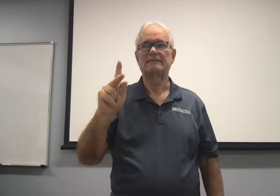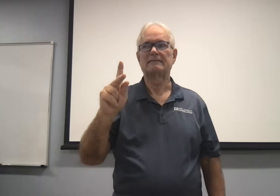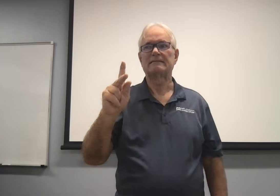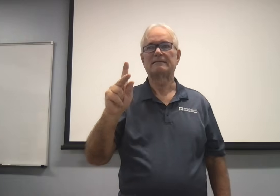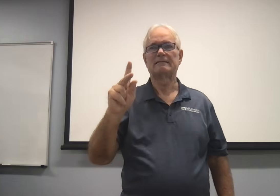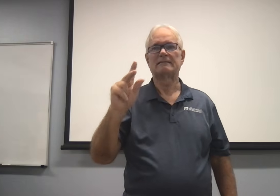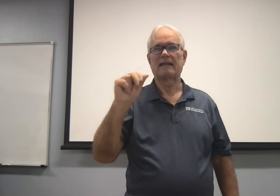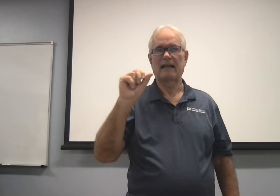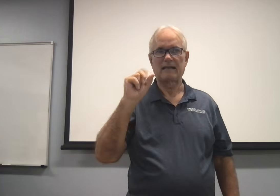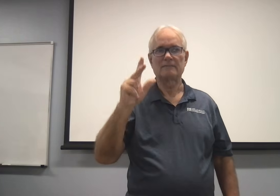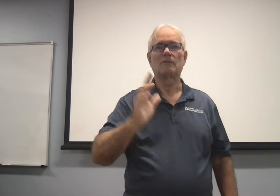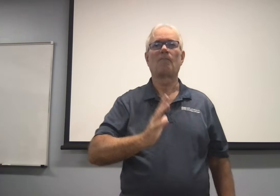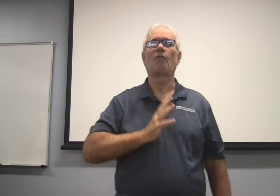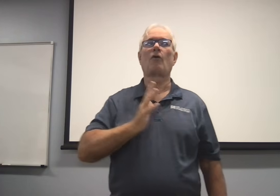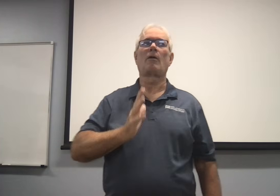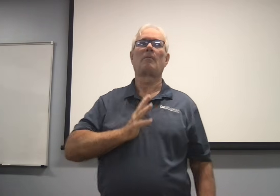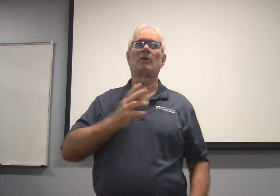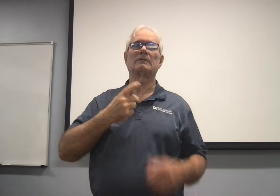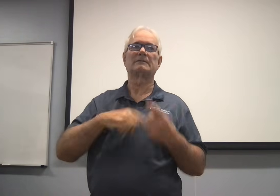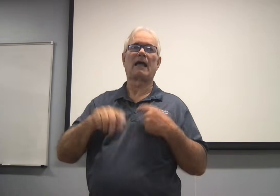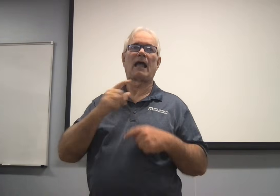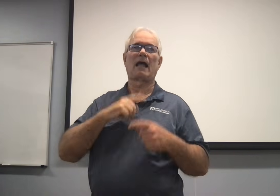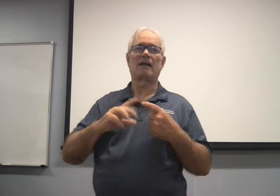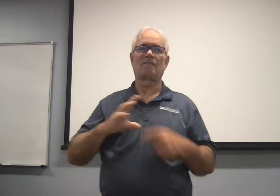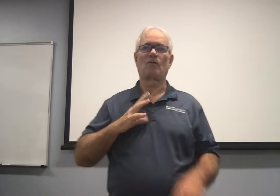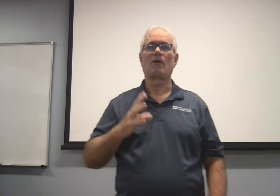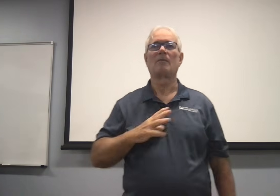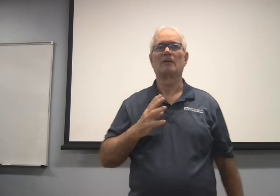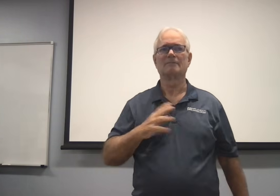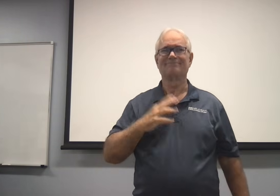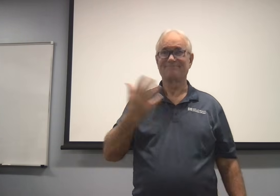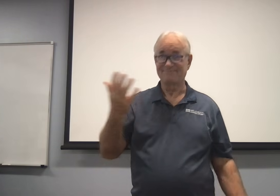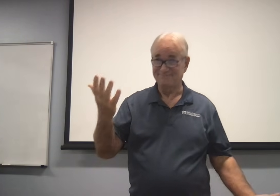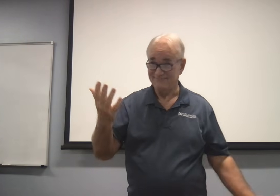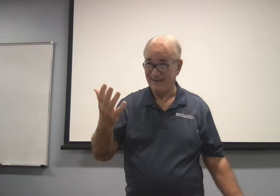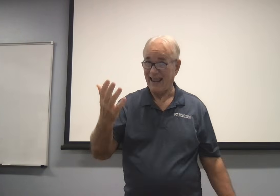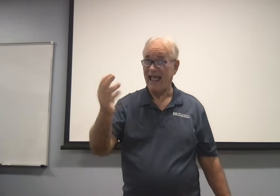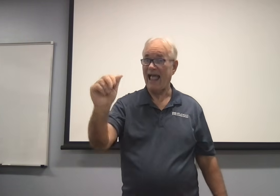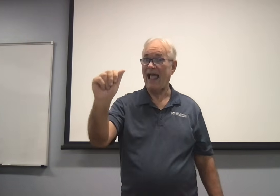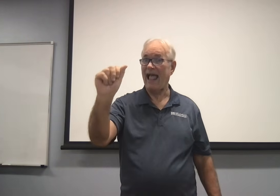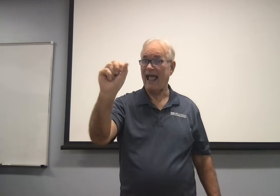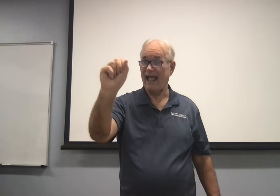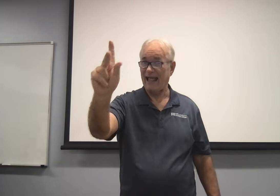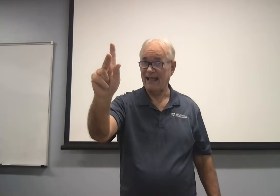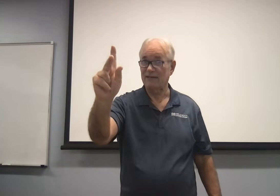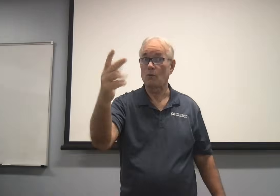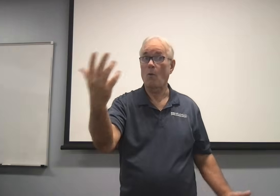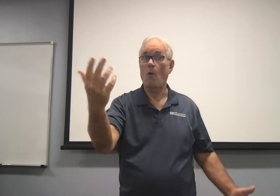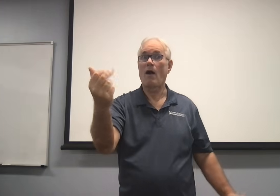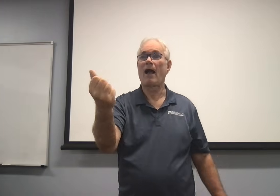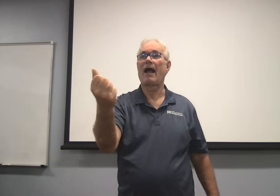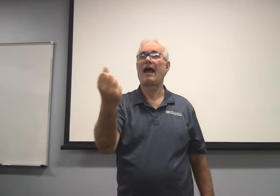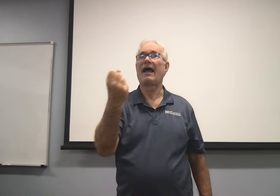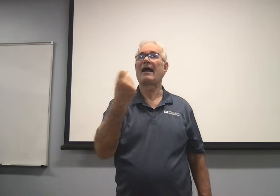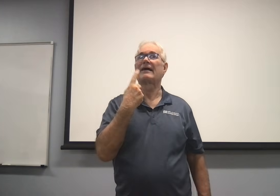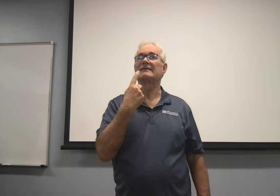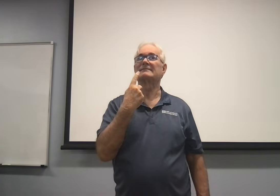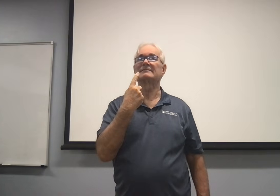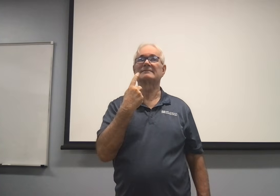A-S-K. Ask. It's more of a formal sign. Ask, or